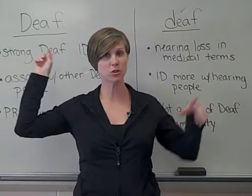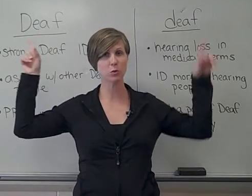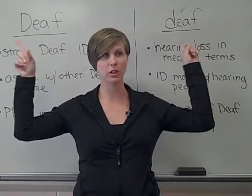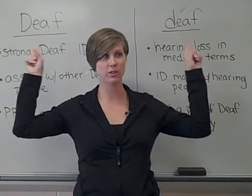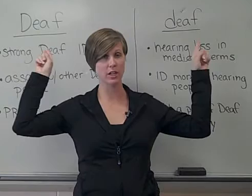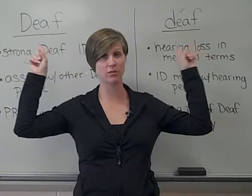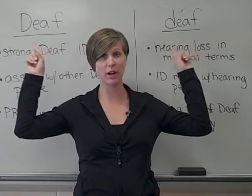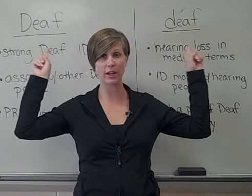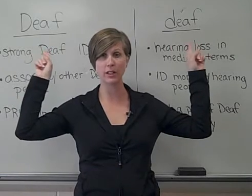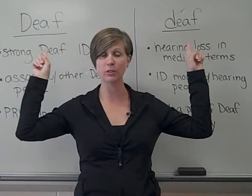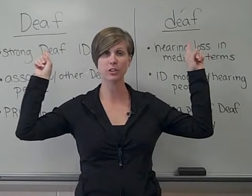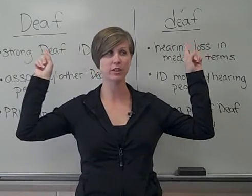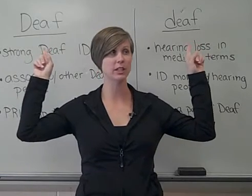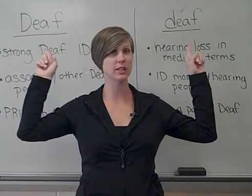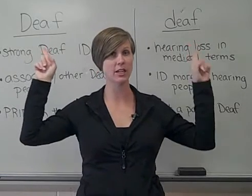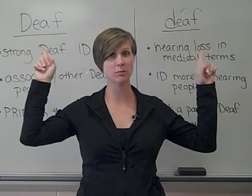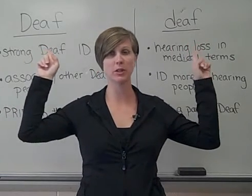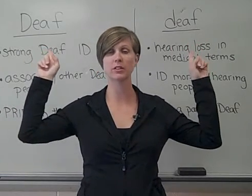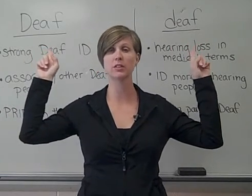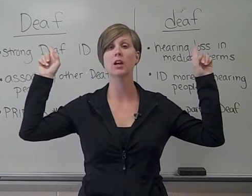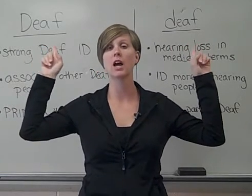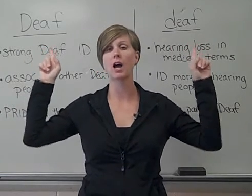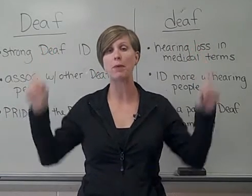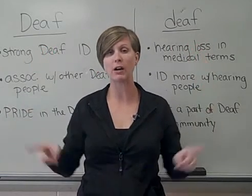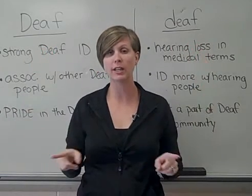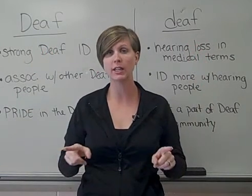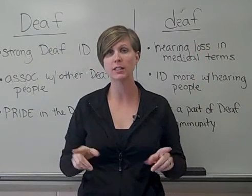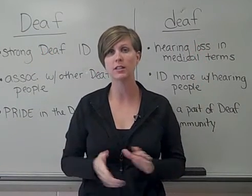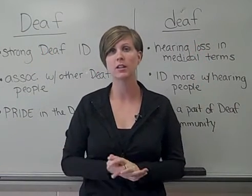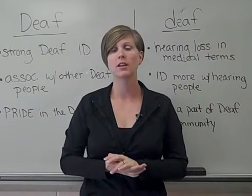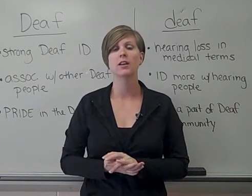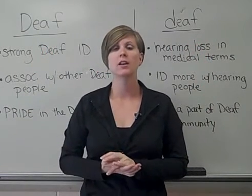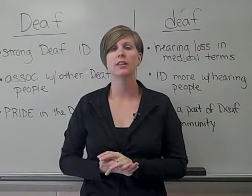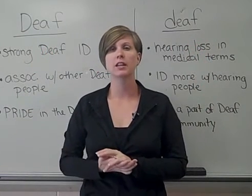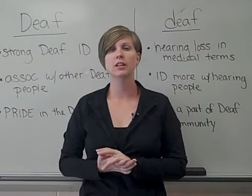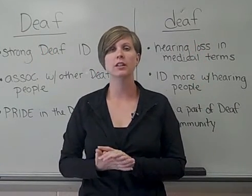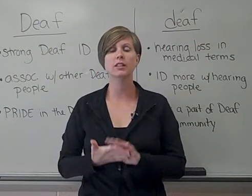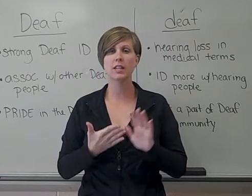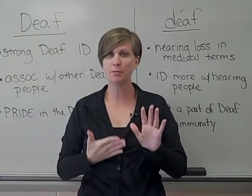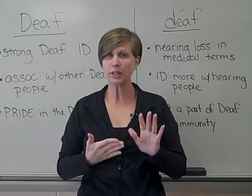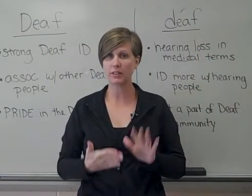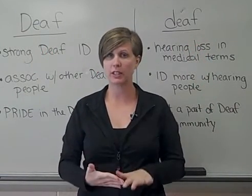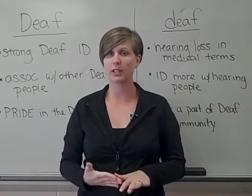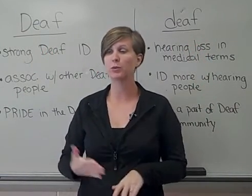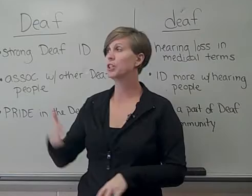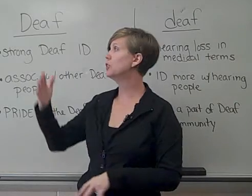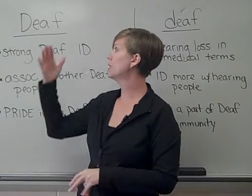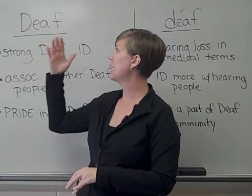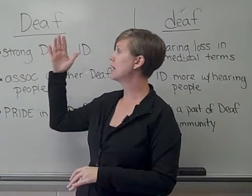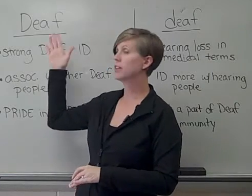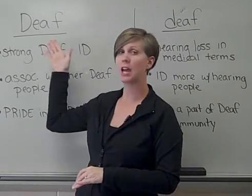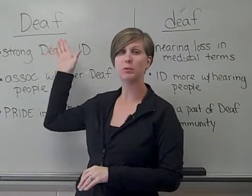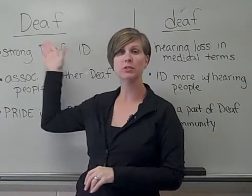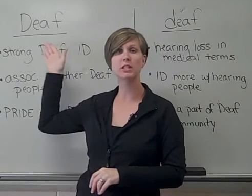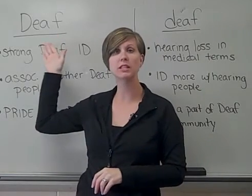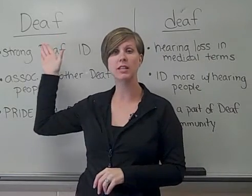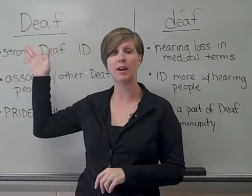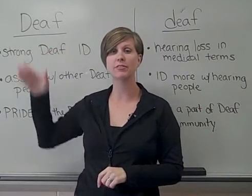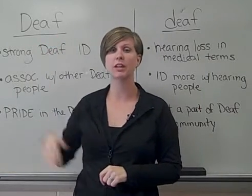two words in writing, when you're reading textbooks about it, then typically when you have capital D deaf, they